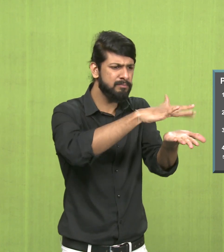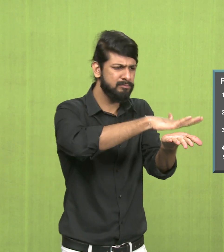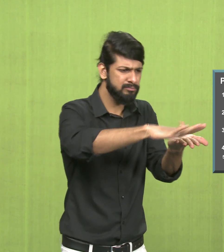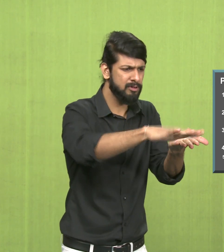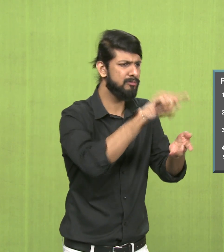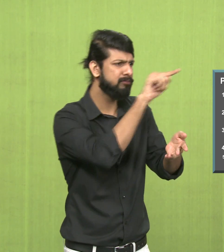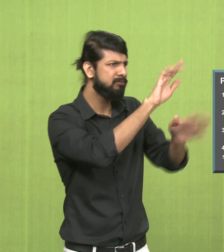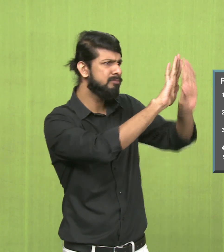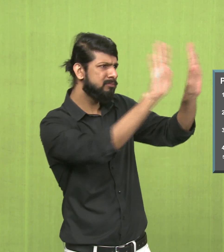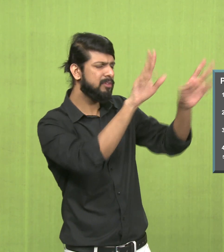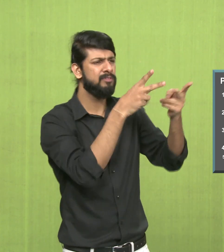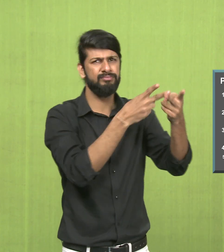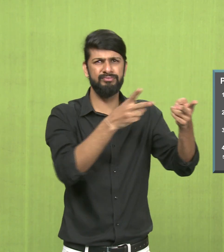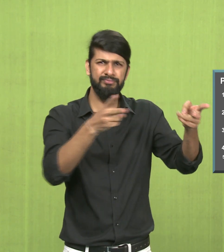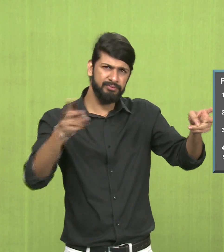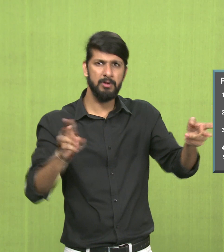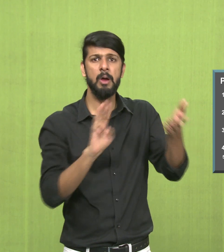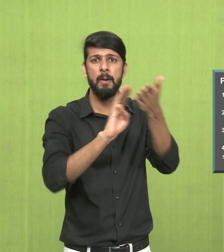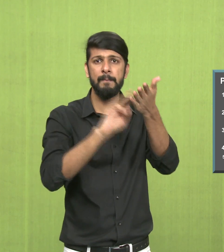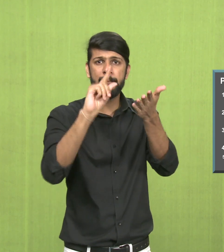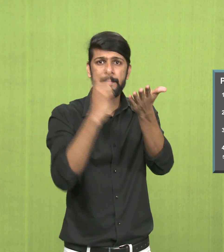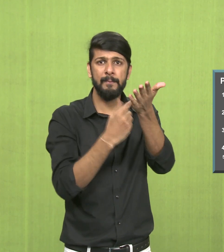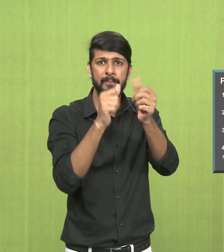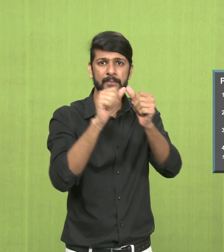Preparation of the surface for mural painting.